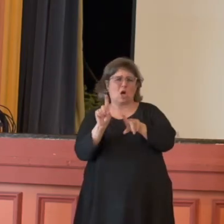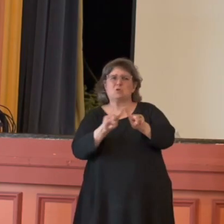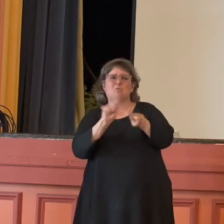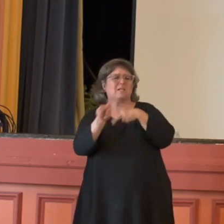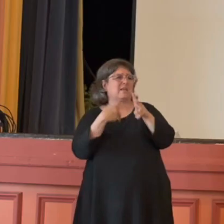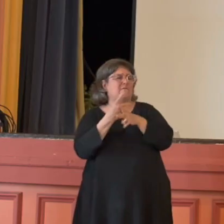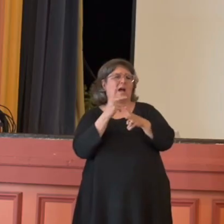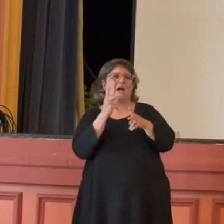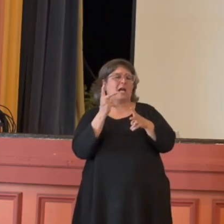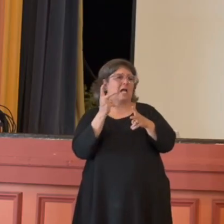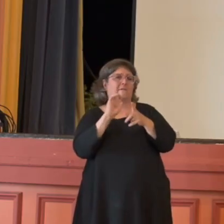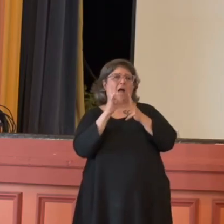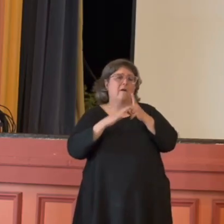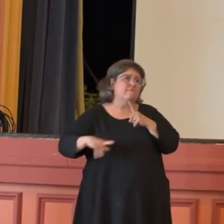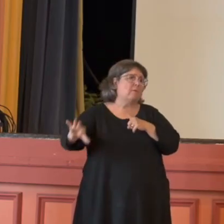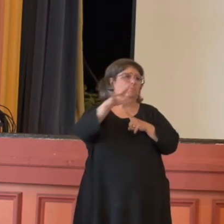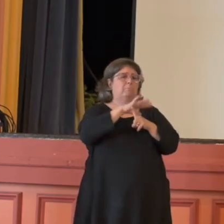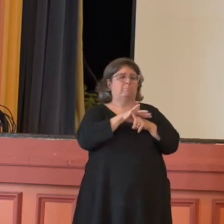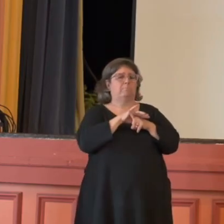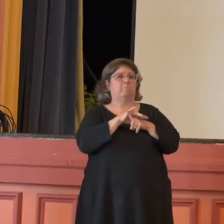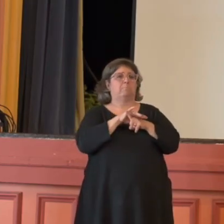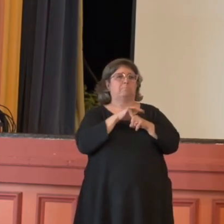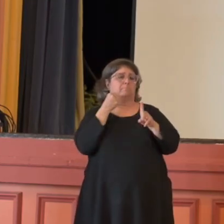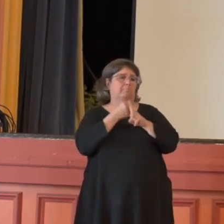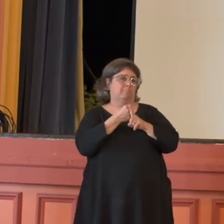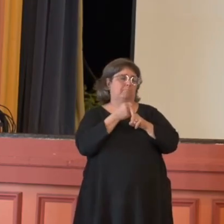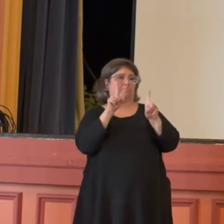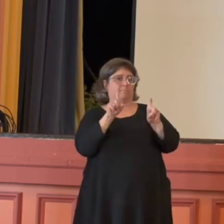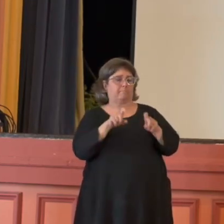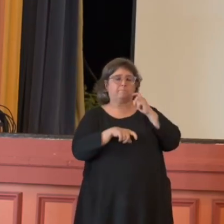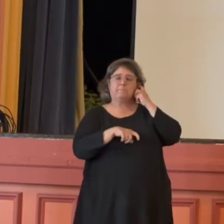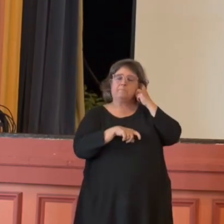different types of environmental impact